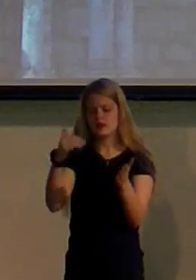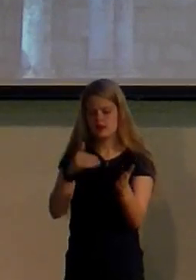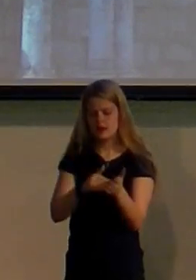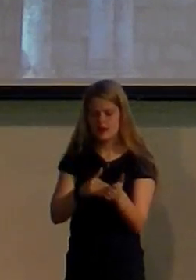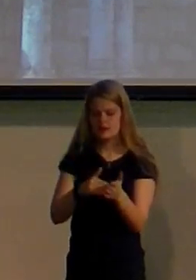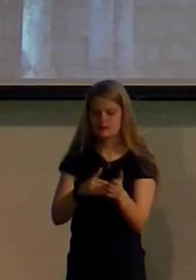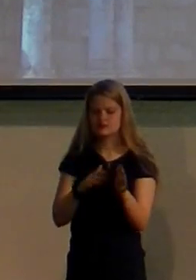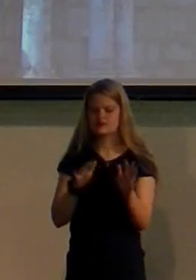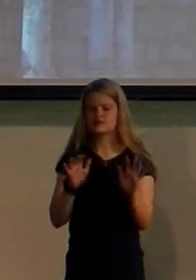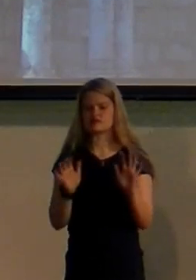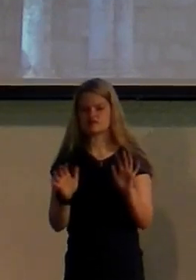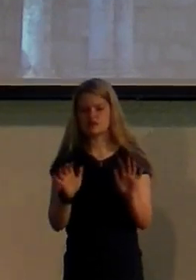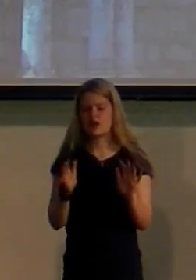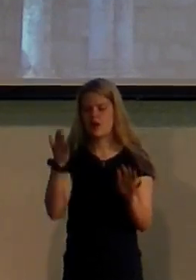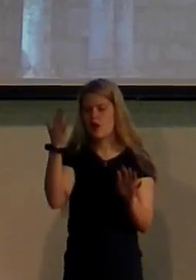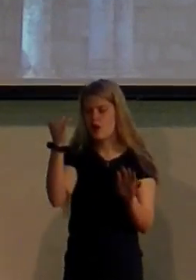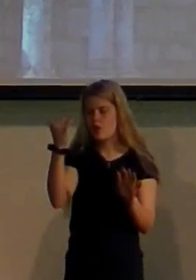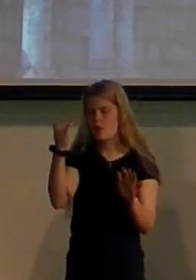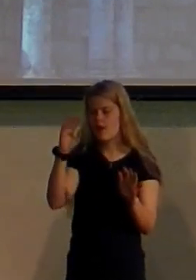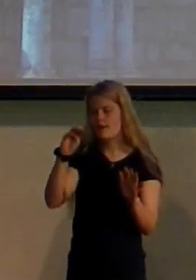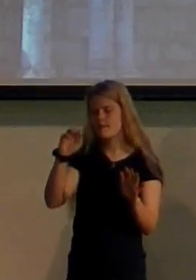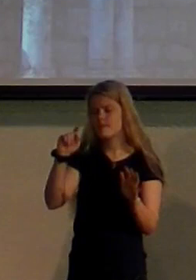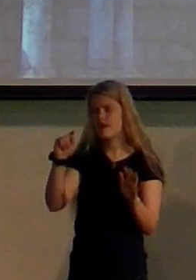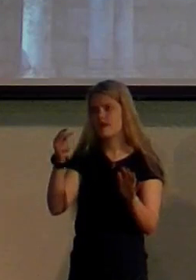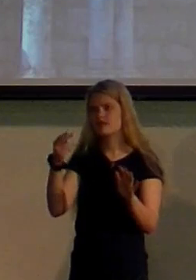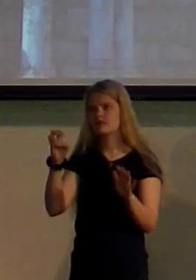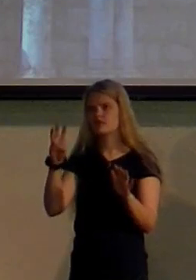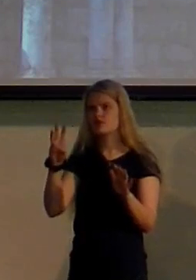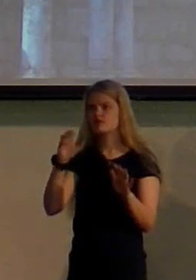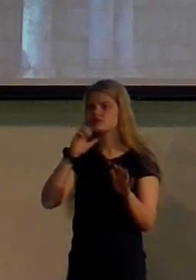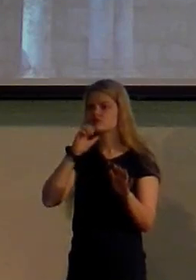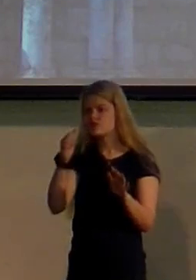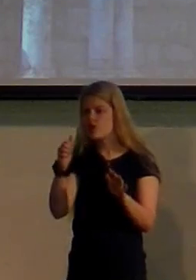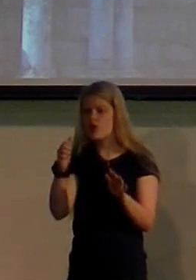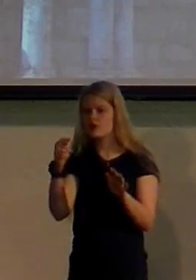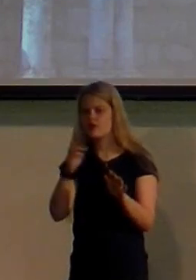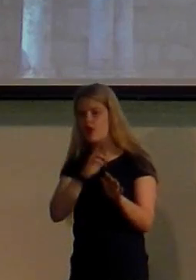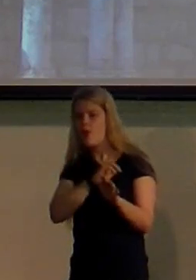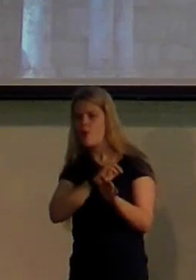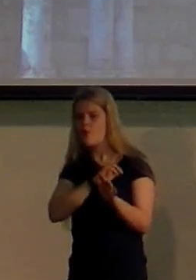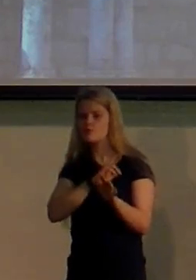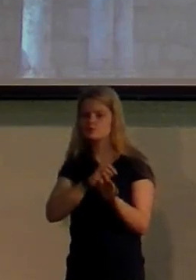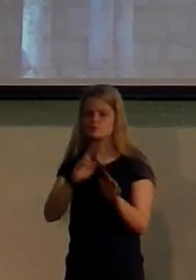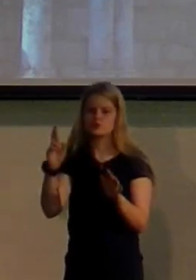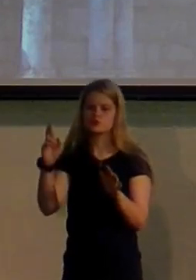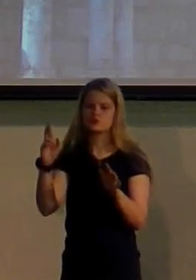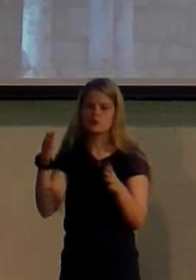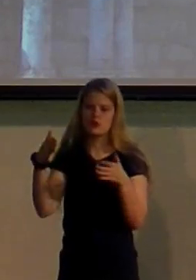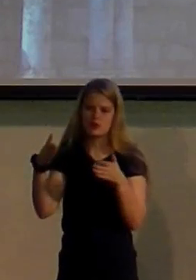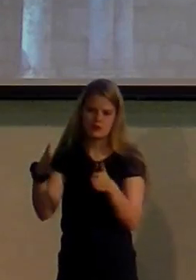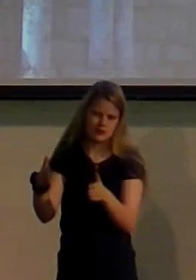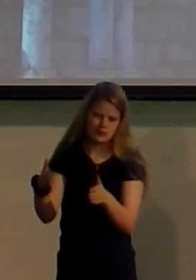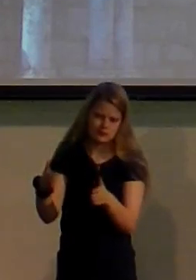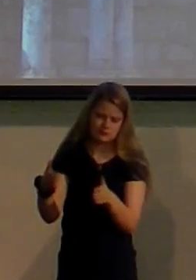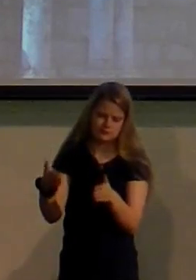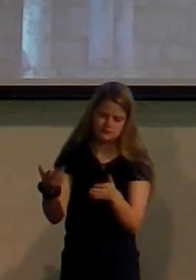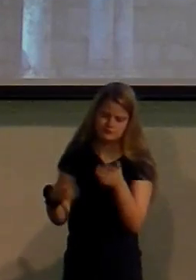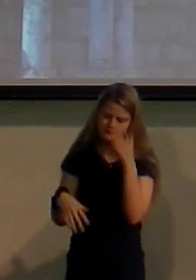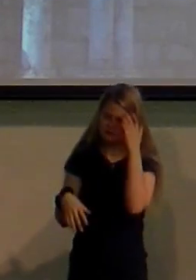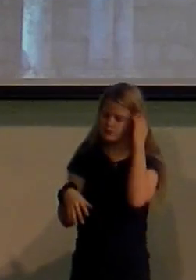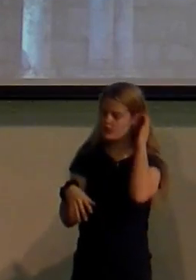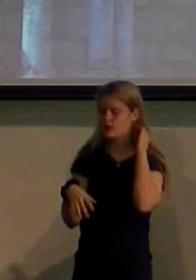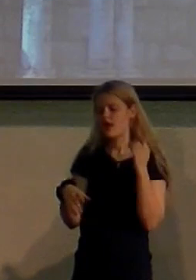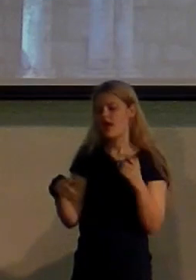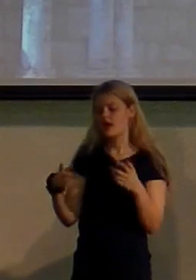because Matthew is not on the right side of the fence. And they would end up saying that Matthew throws